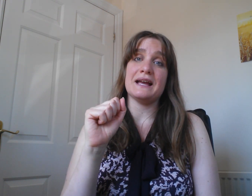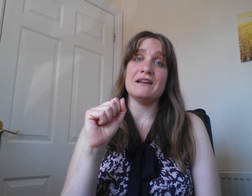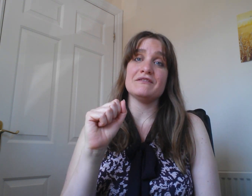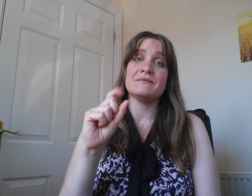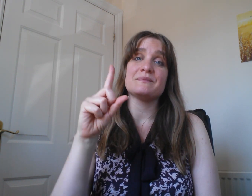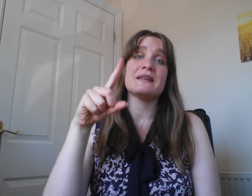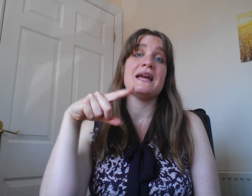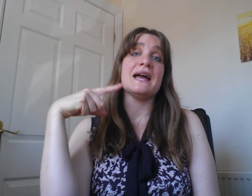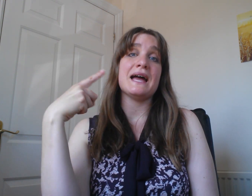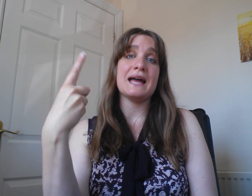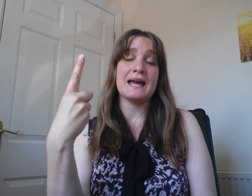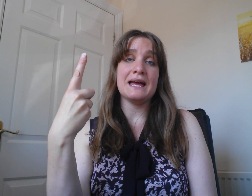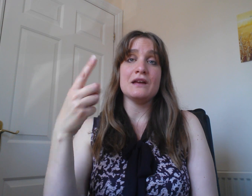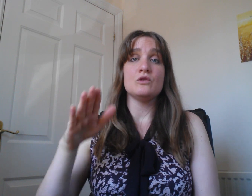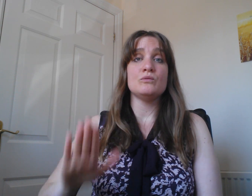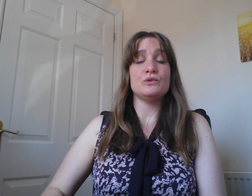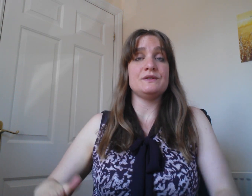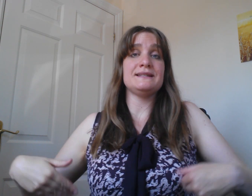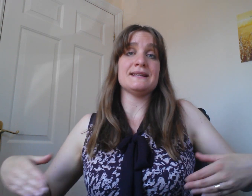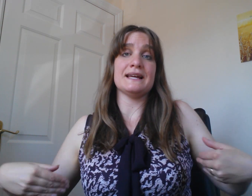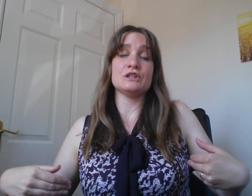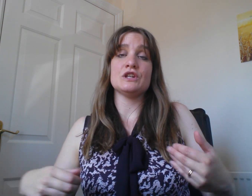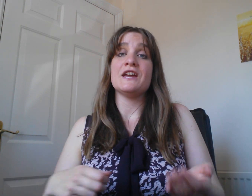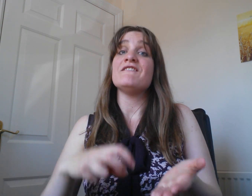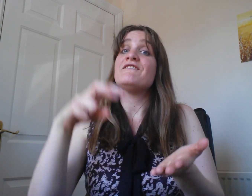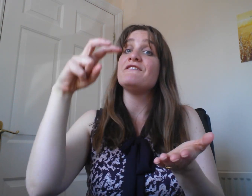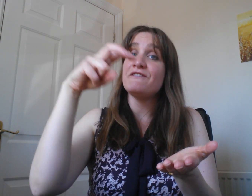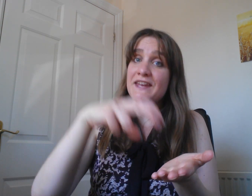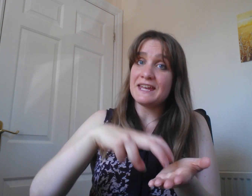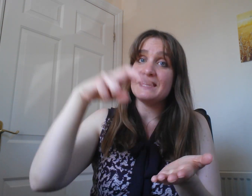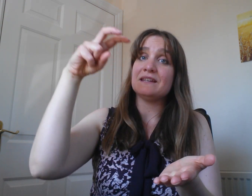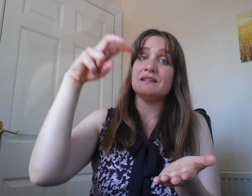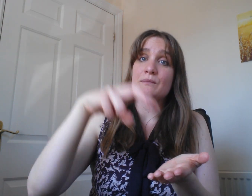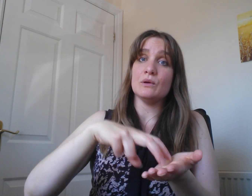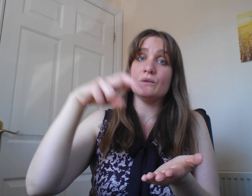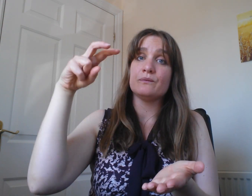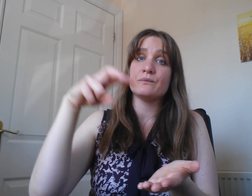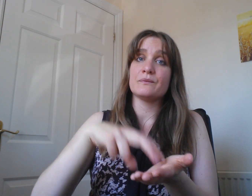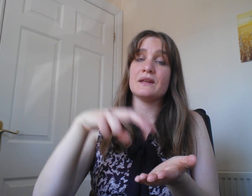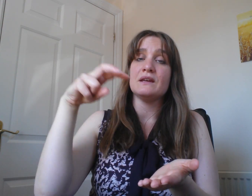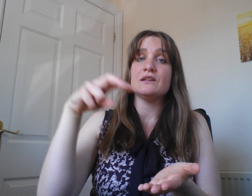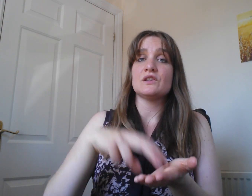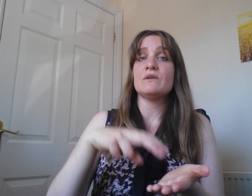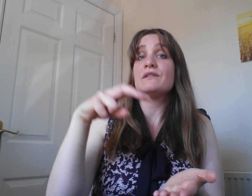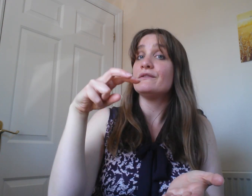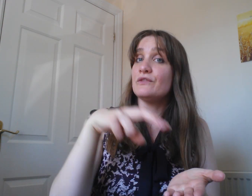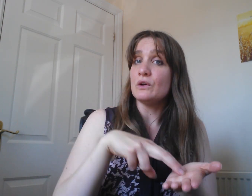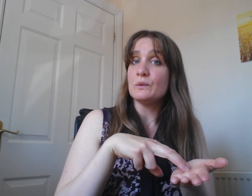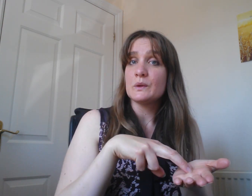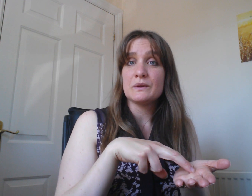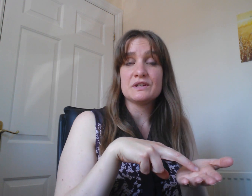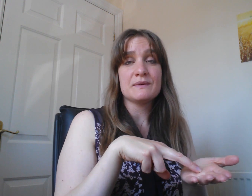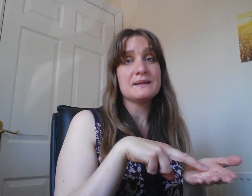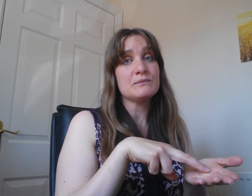have un petit singe fait des bonds. So rather than font, which is when there's more